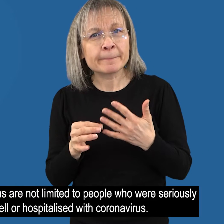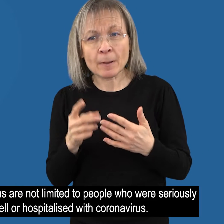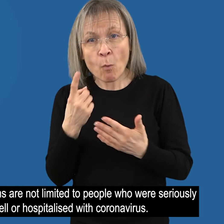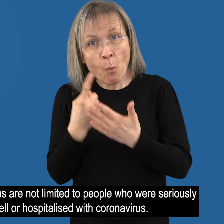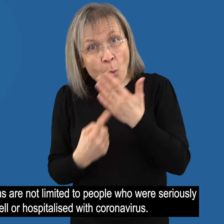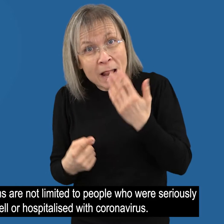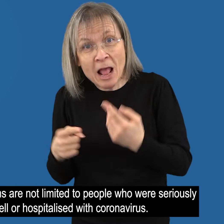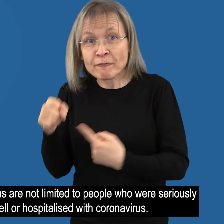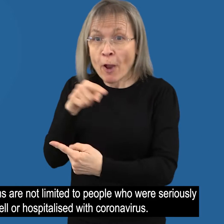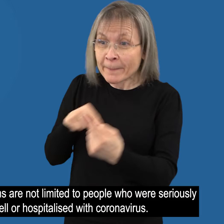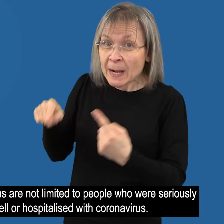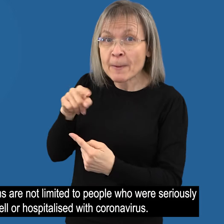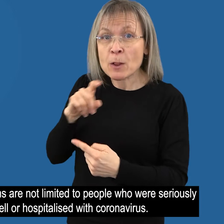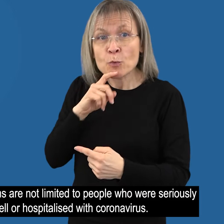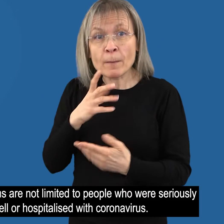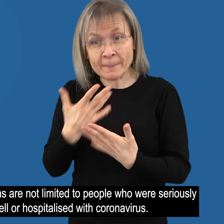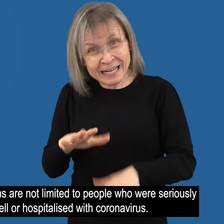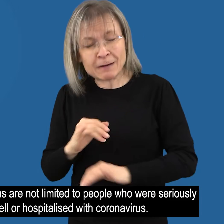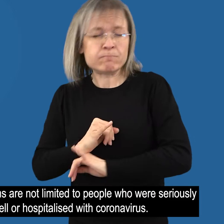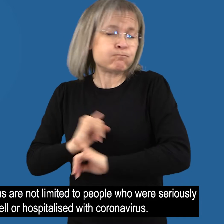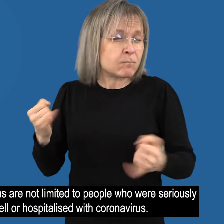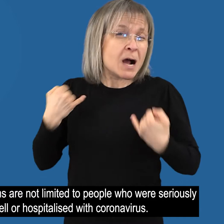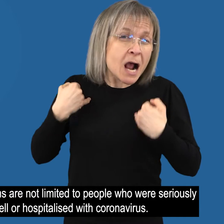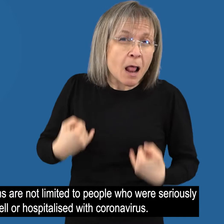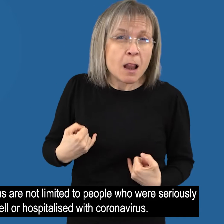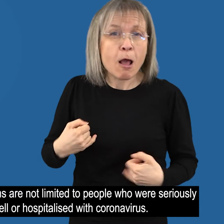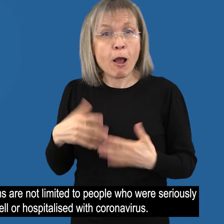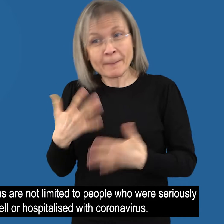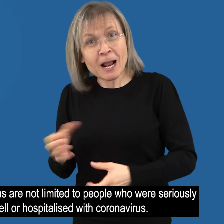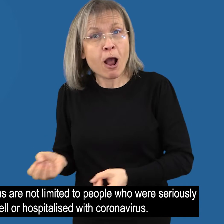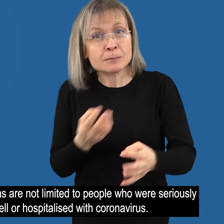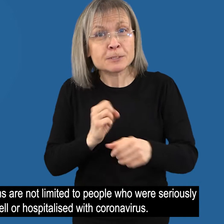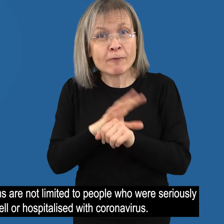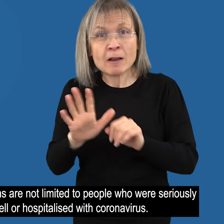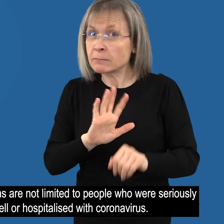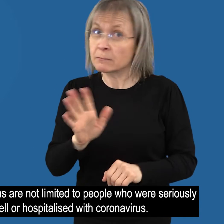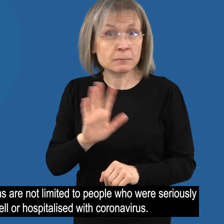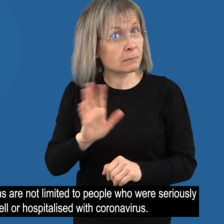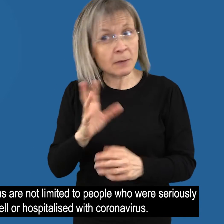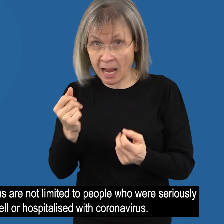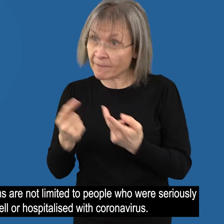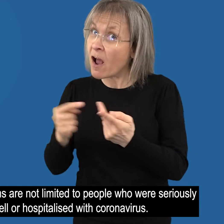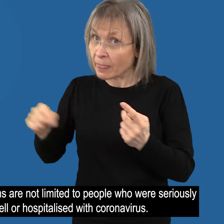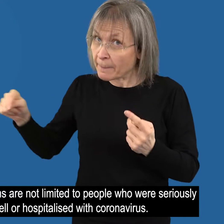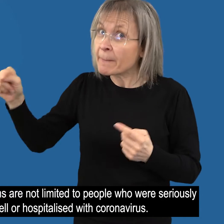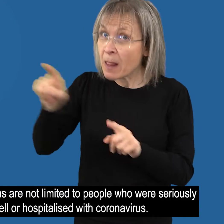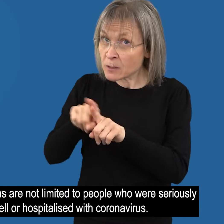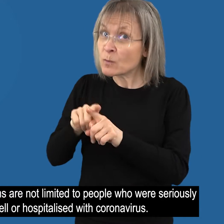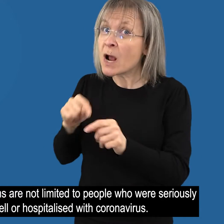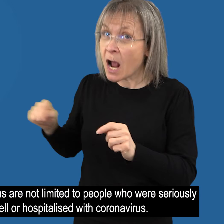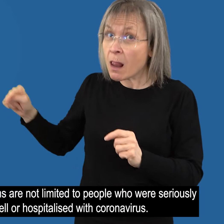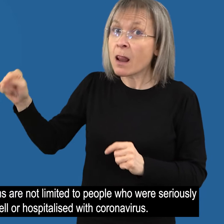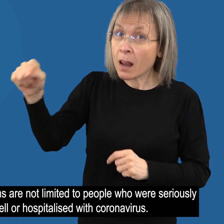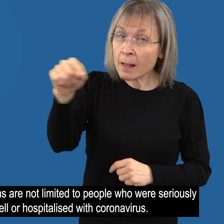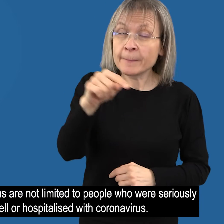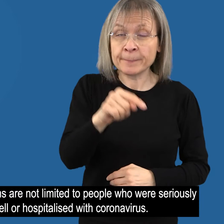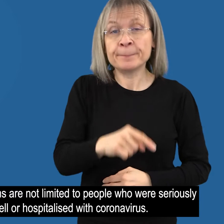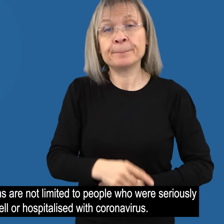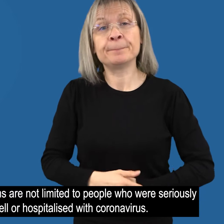These symptoms are not limited to people who were seriously unwell or hospitalised with coronavirus.